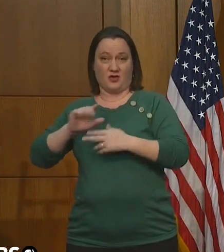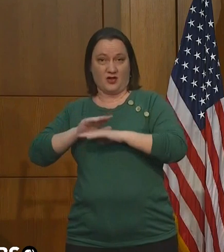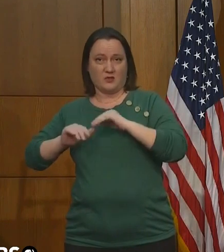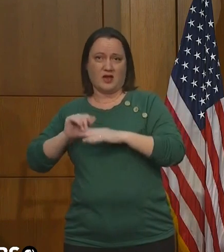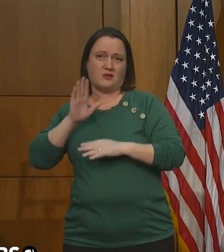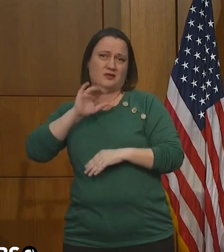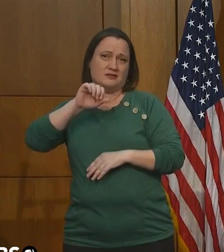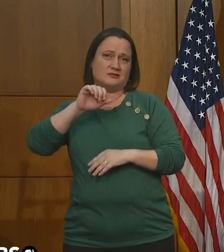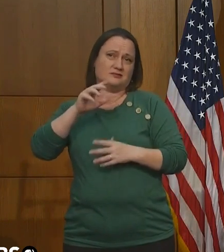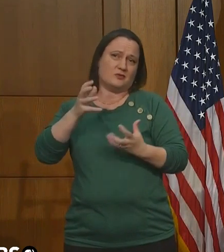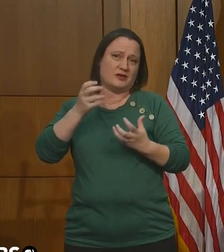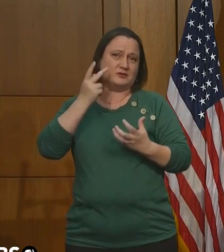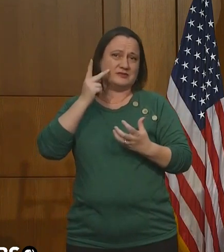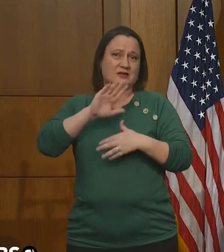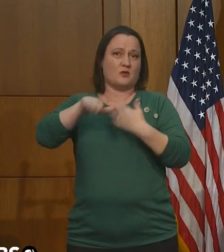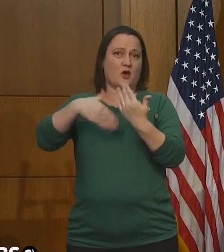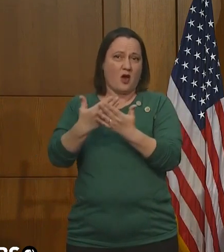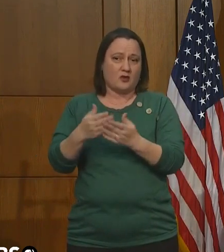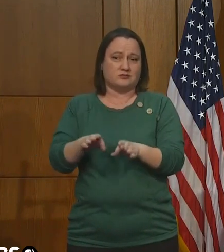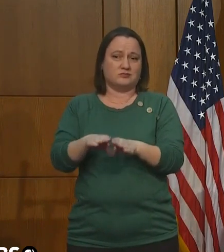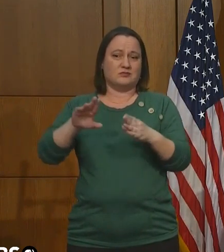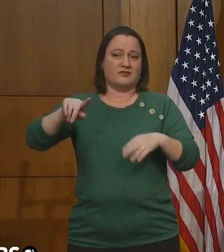Roger Watson with the Farmville Herald.